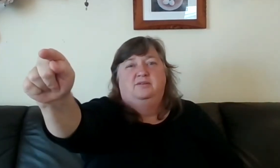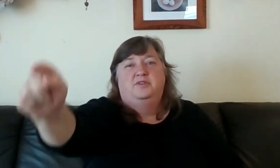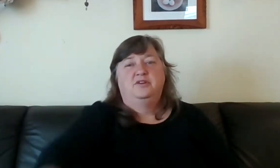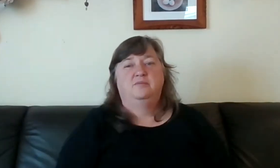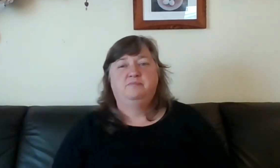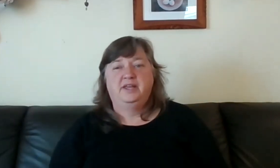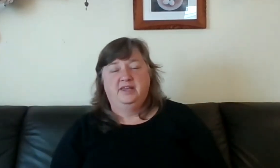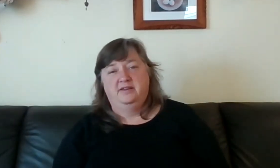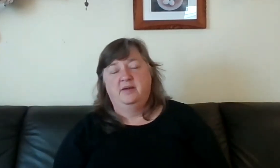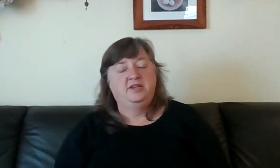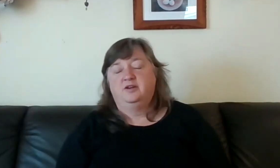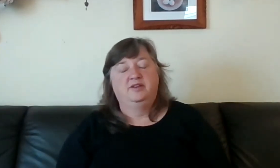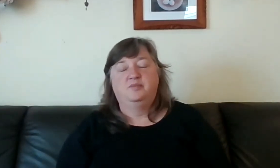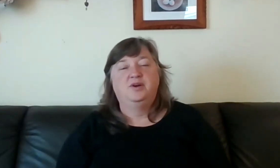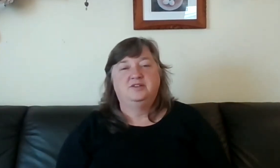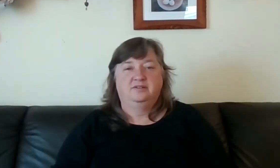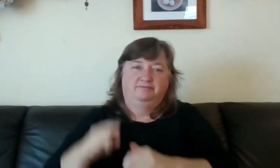with your pinky, I mean your pointer.